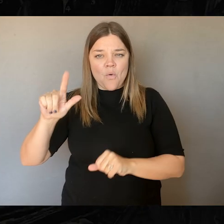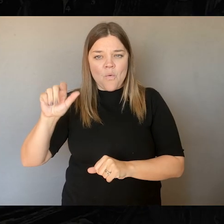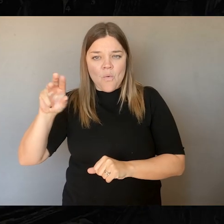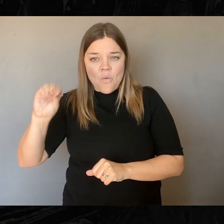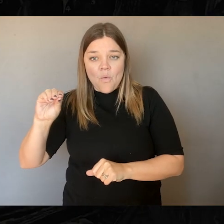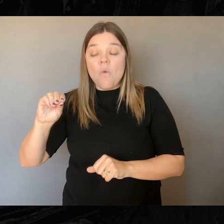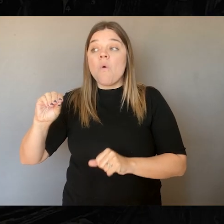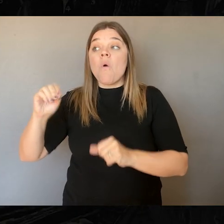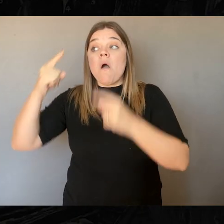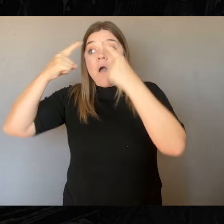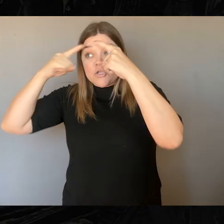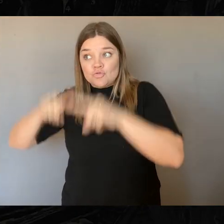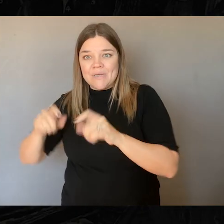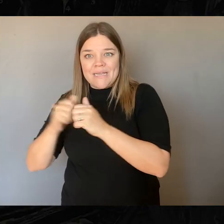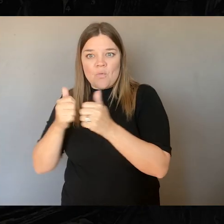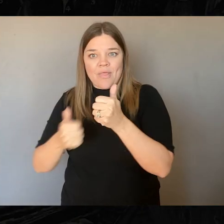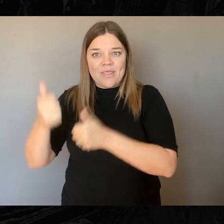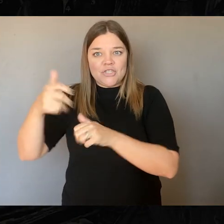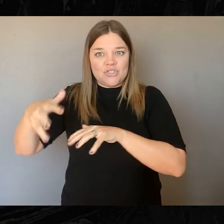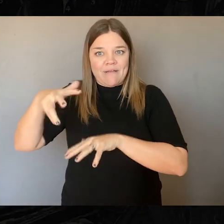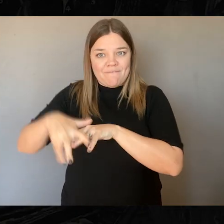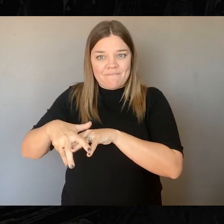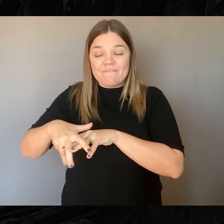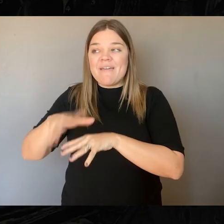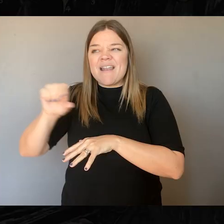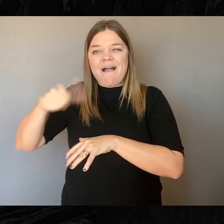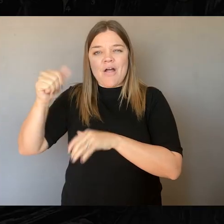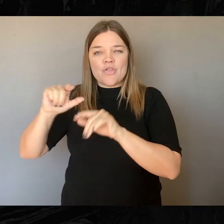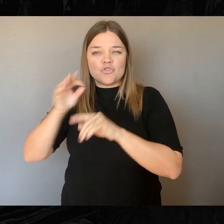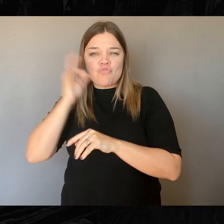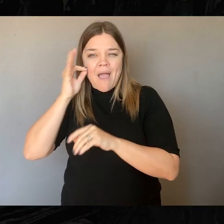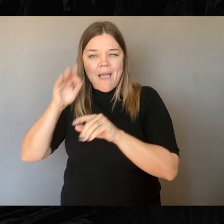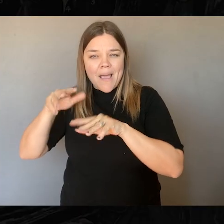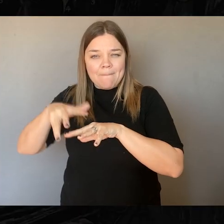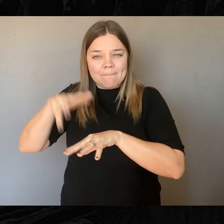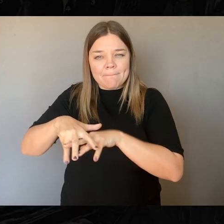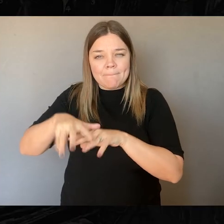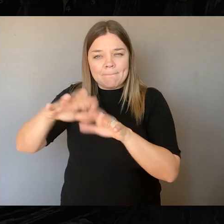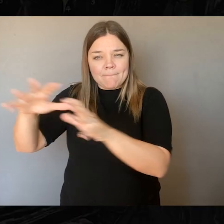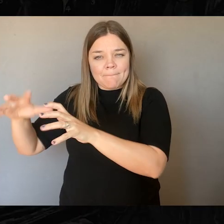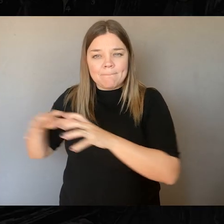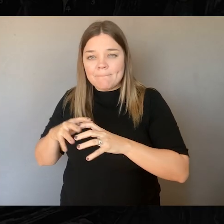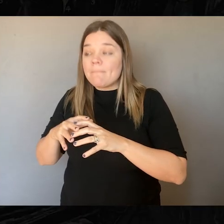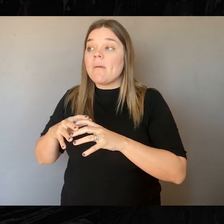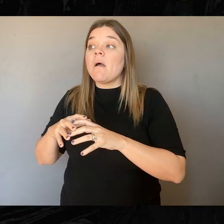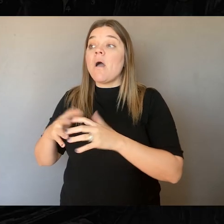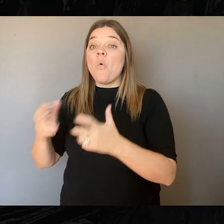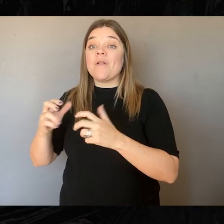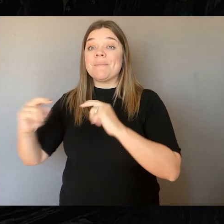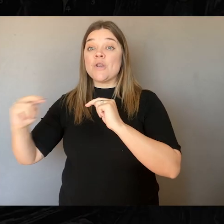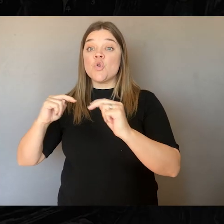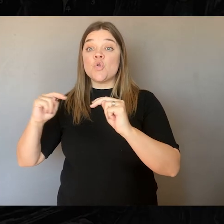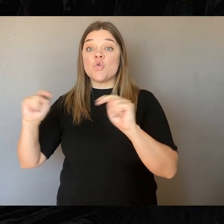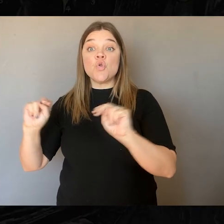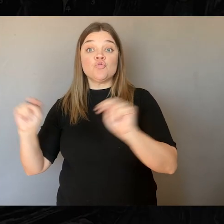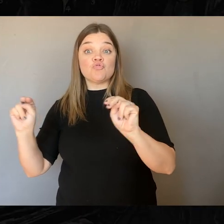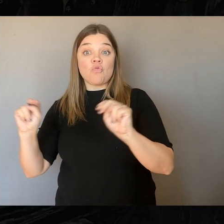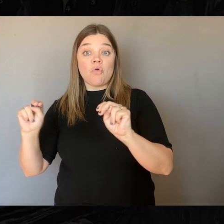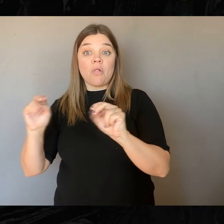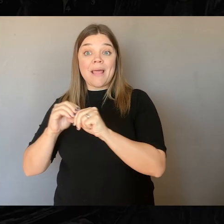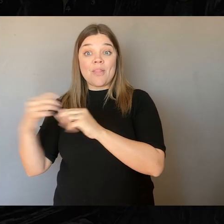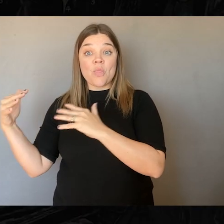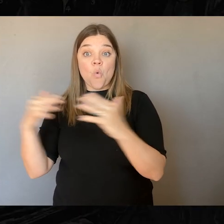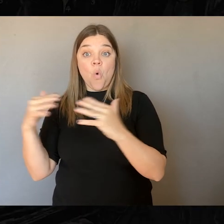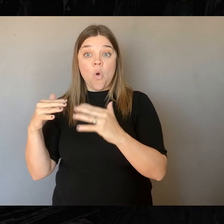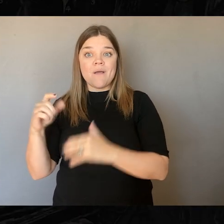Duwally and the East Texas tribes. And Houston's goal was simple: keep the tribes neutral in the war so that the Texans wouldn't have